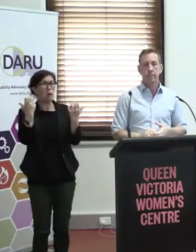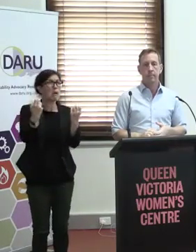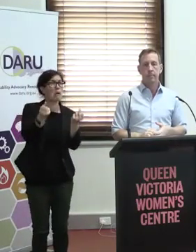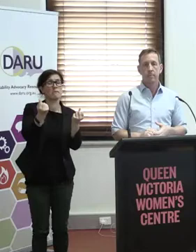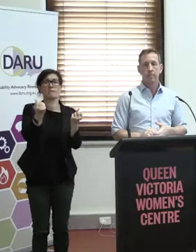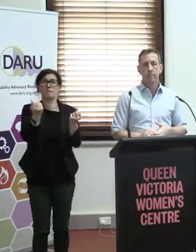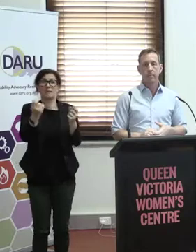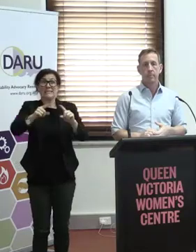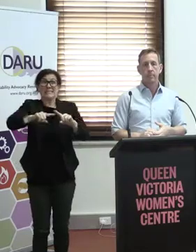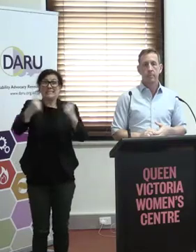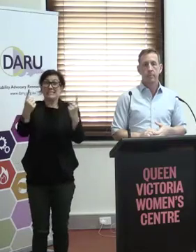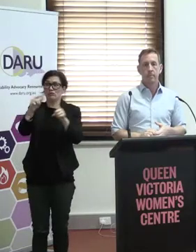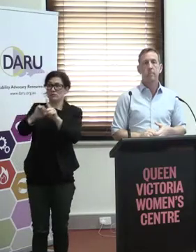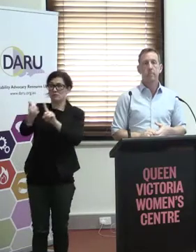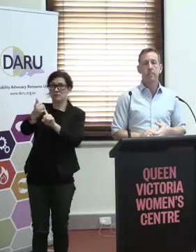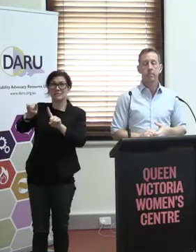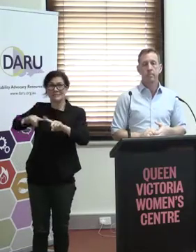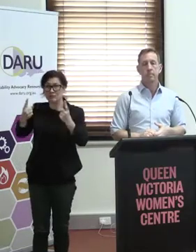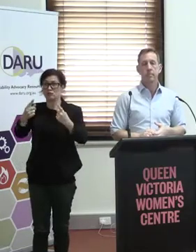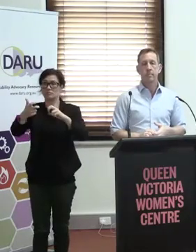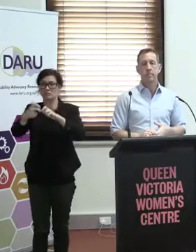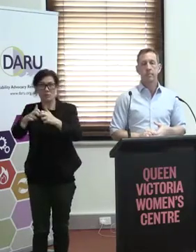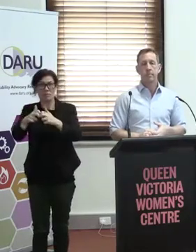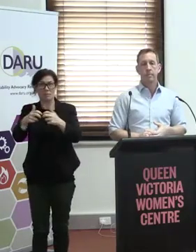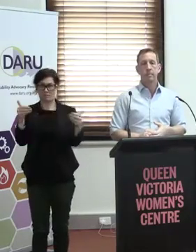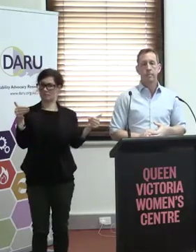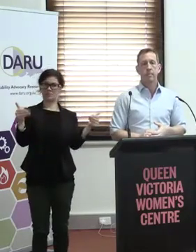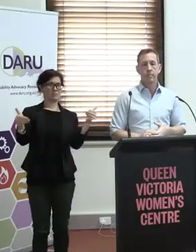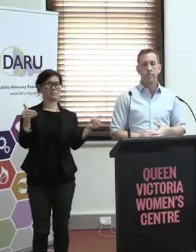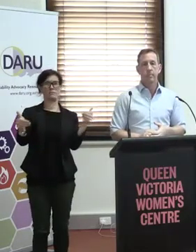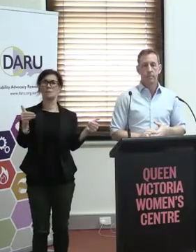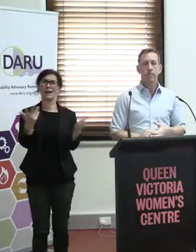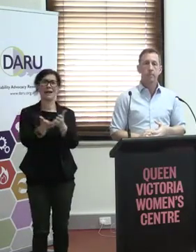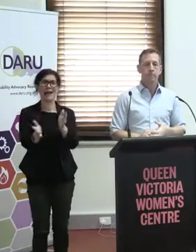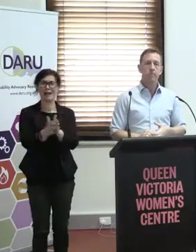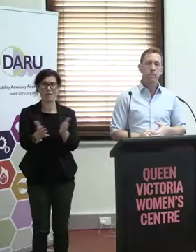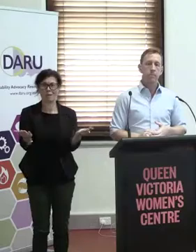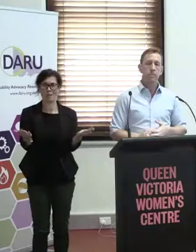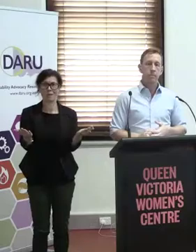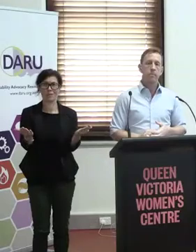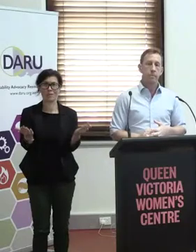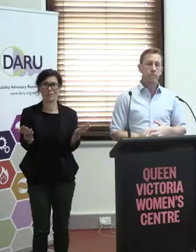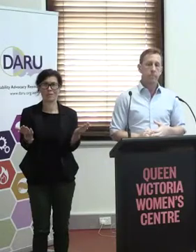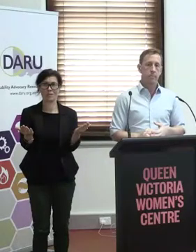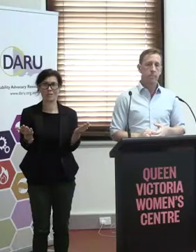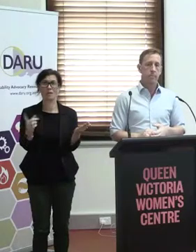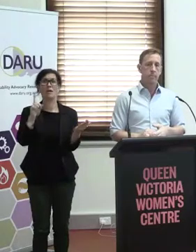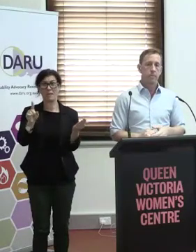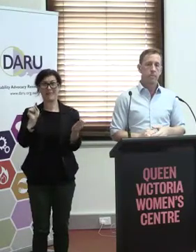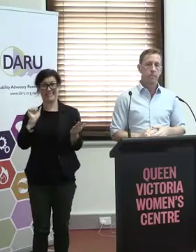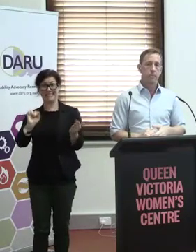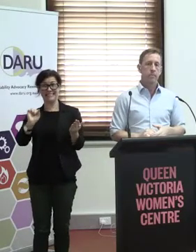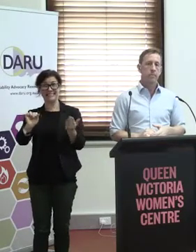a different, issues that face that person with intellectual disabilities, but it's been continuing